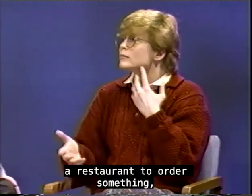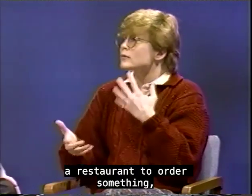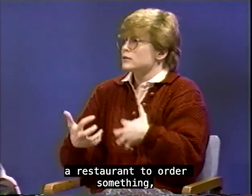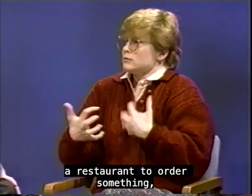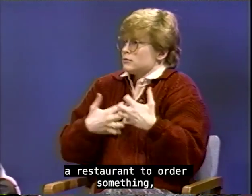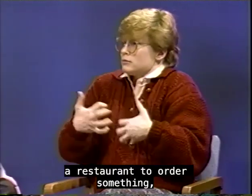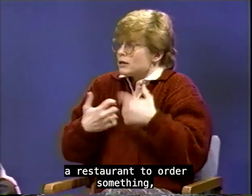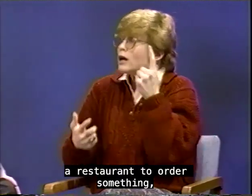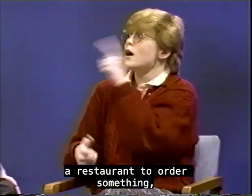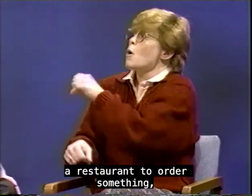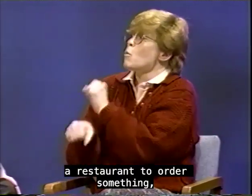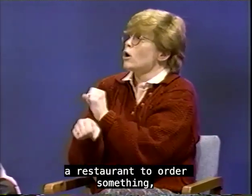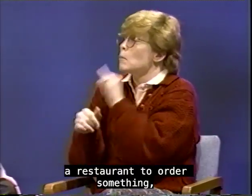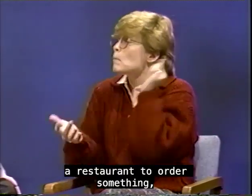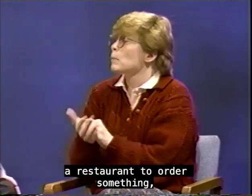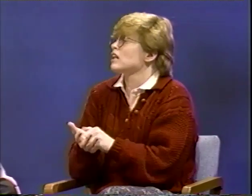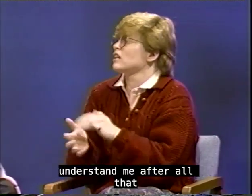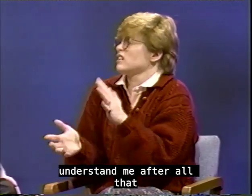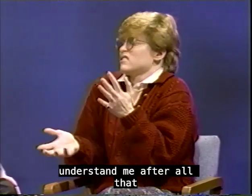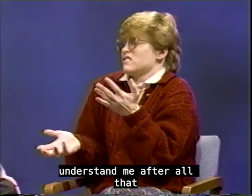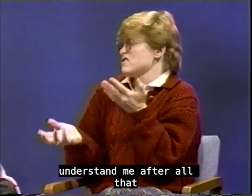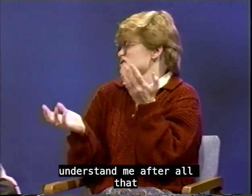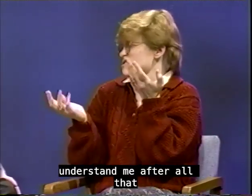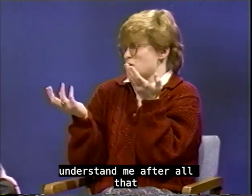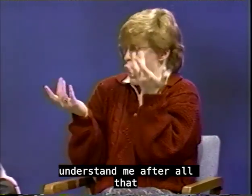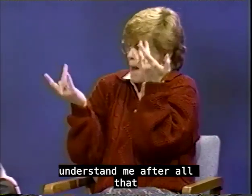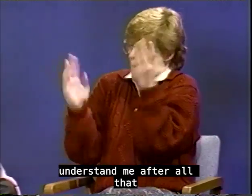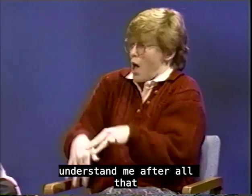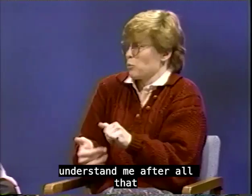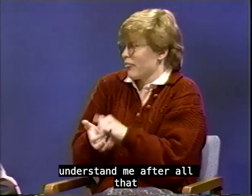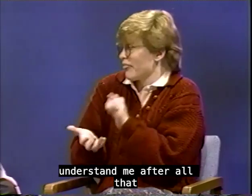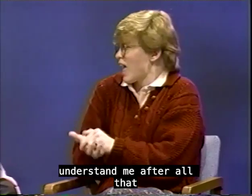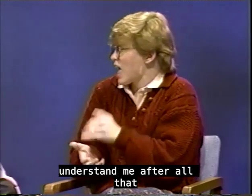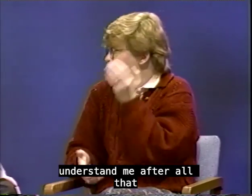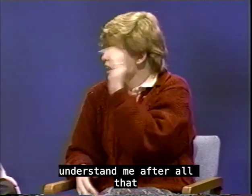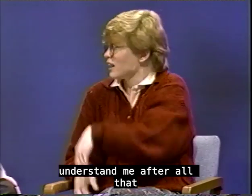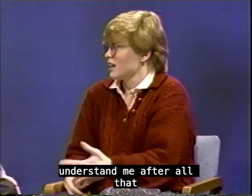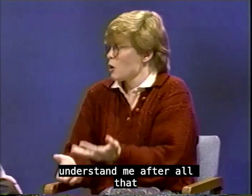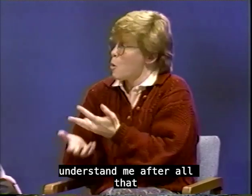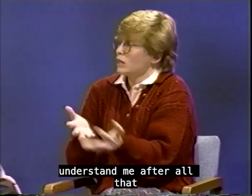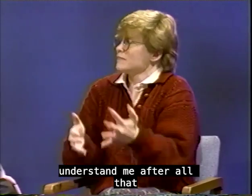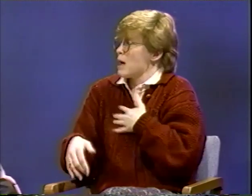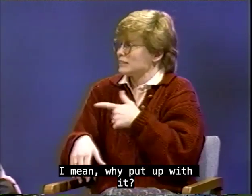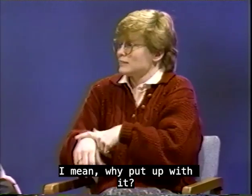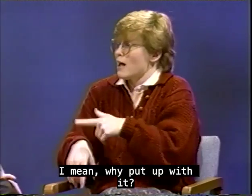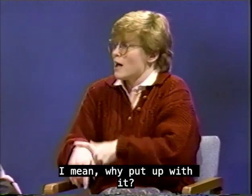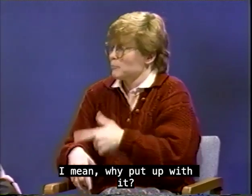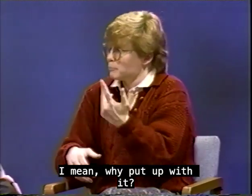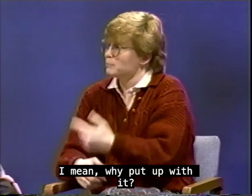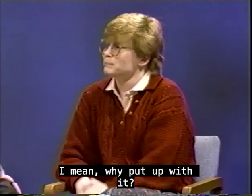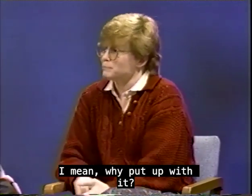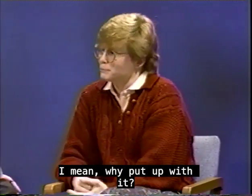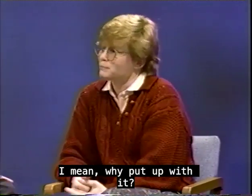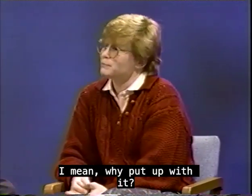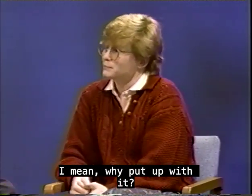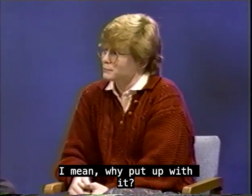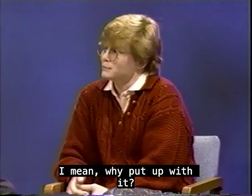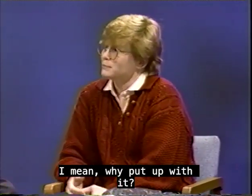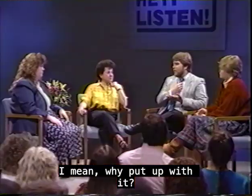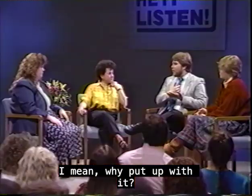restaurant to order something, and the waitress still couldn't understand me. After all that speech therapy, I mean, why put up with it? Talk about a waste of